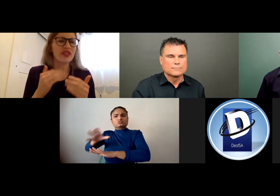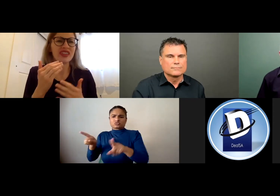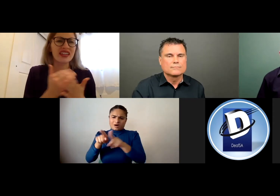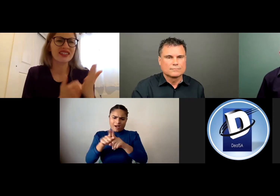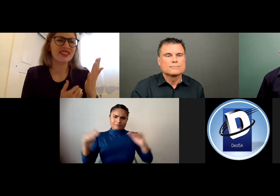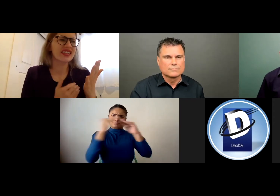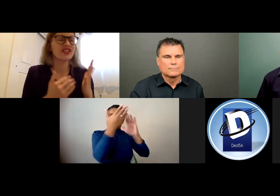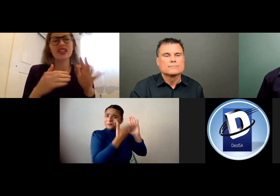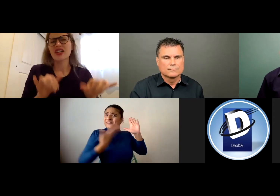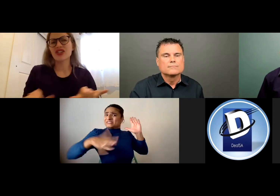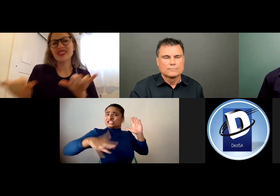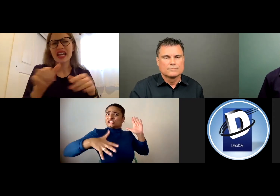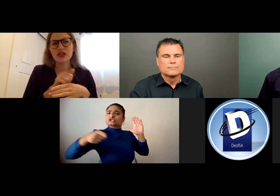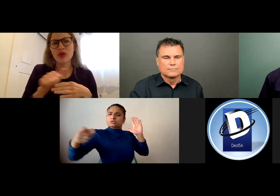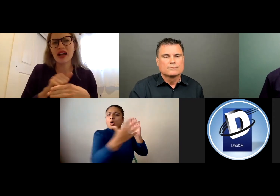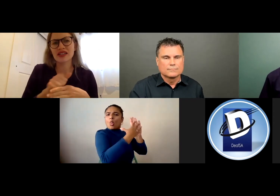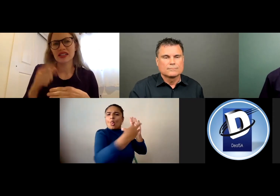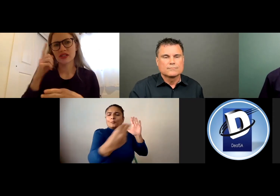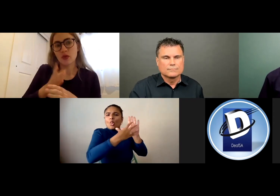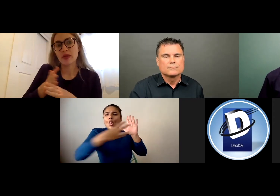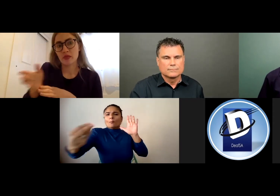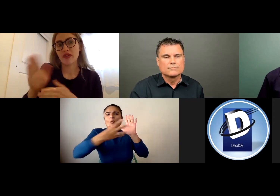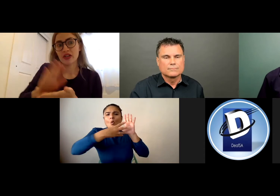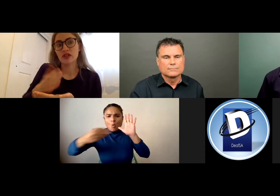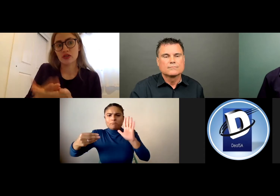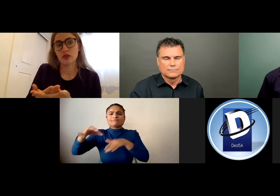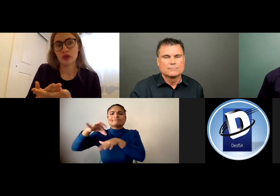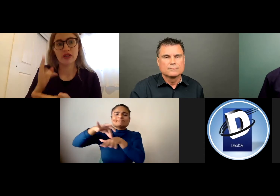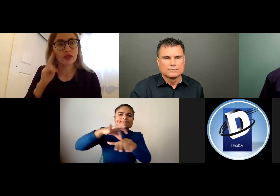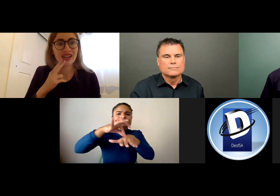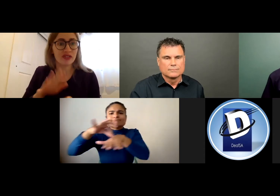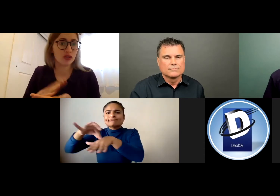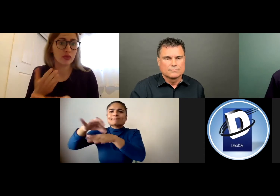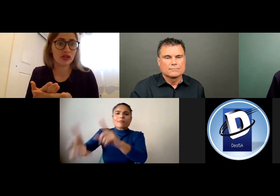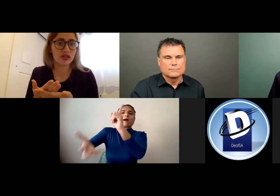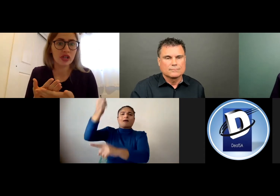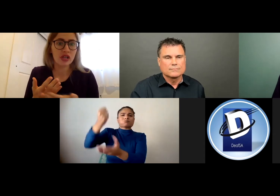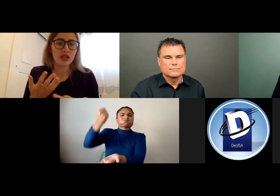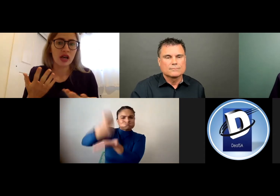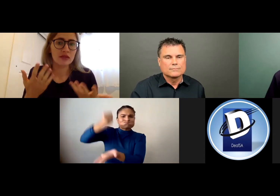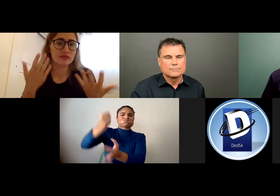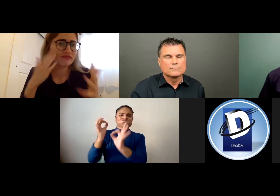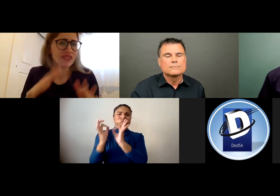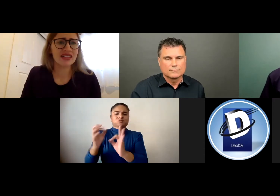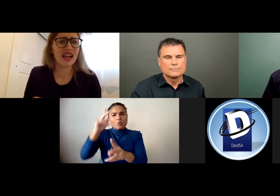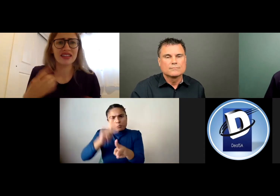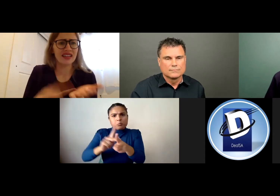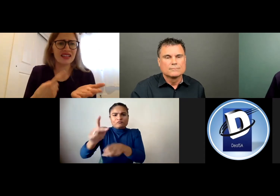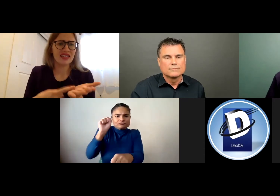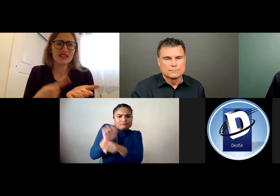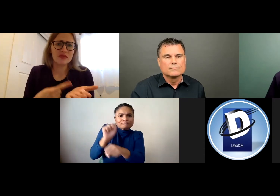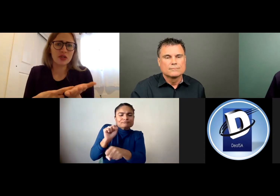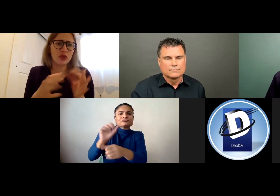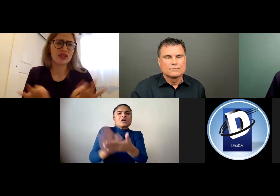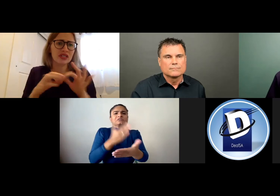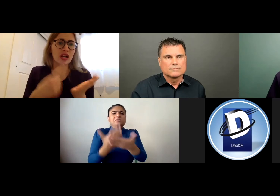equal things, like just standard practices for the profession of interpreting for deaf interpreters. That I think